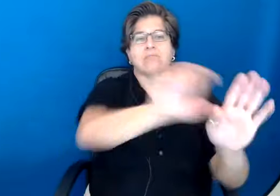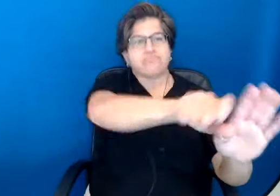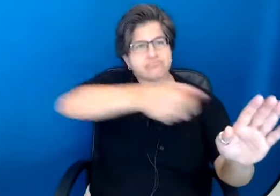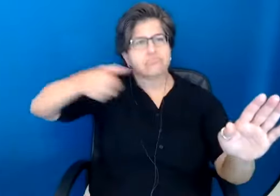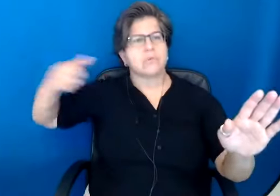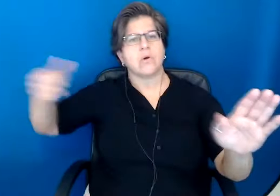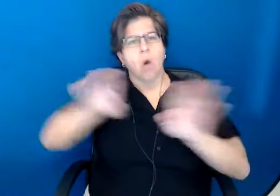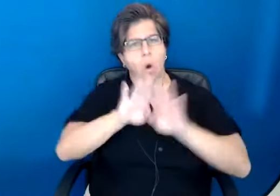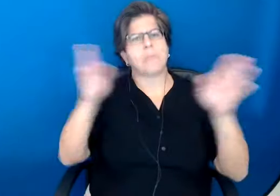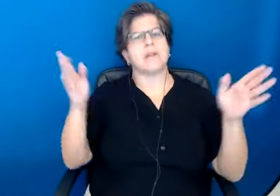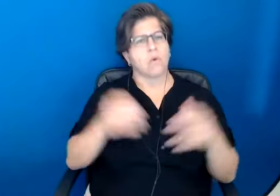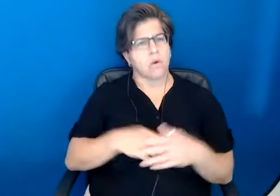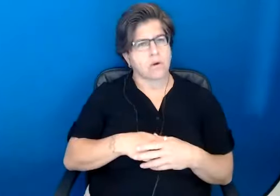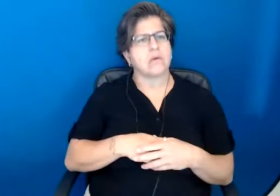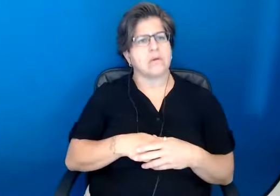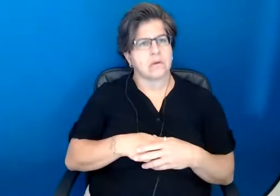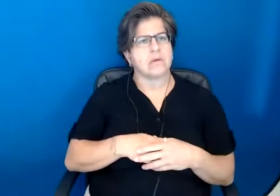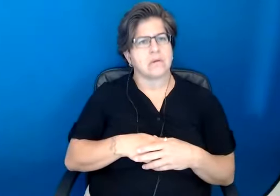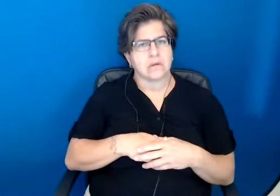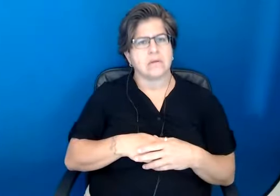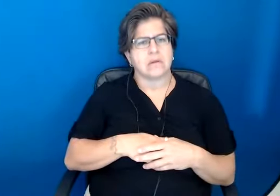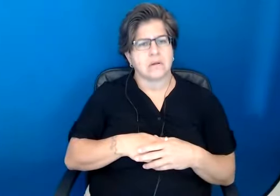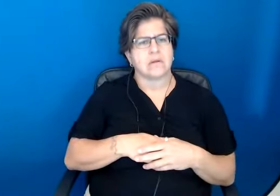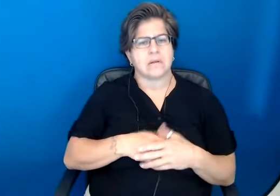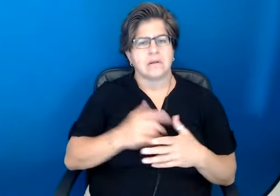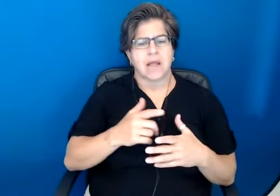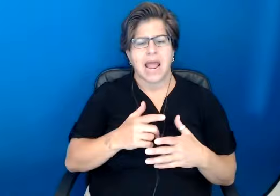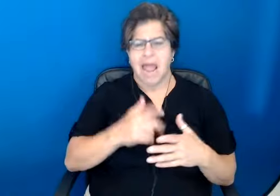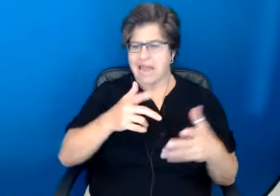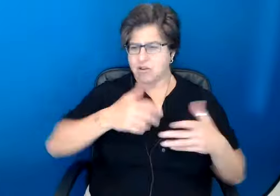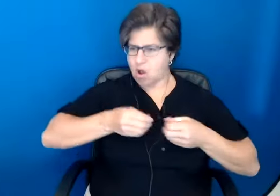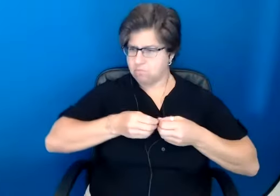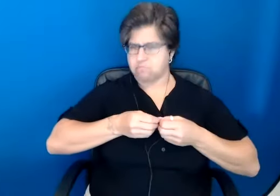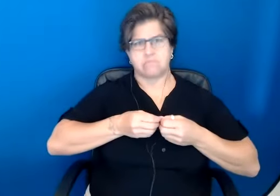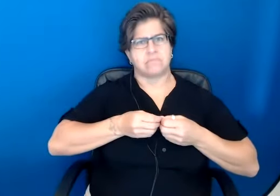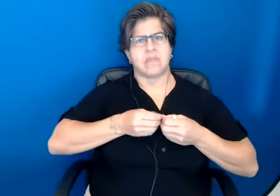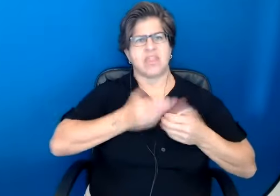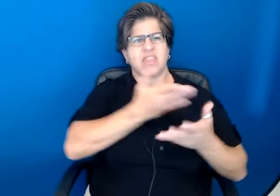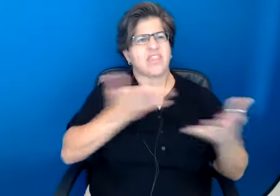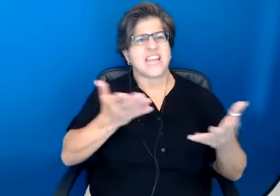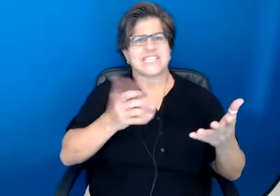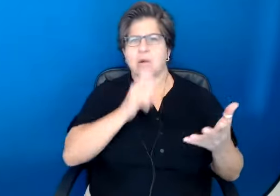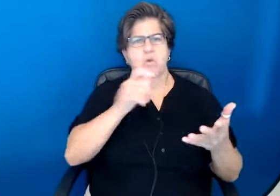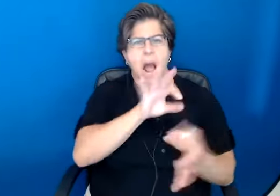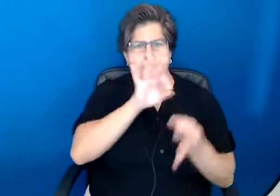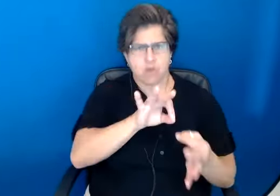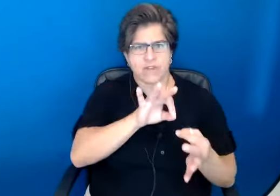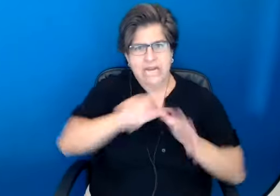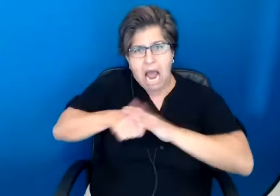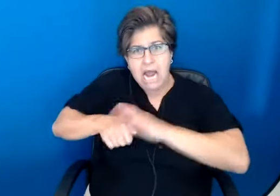I don't think how do you know that? How well do you know me? Because I used to hide under beds and hide in cupboards and not open the door